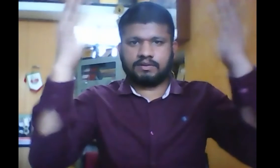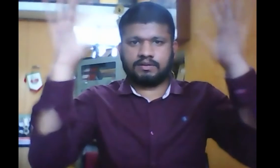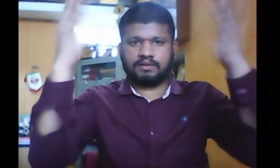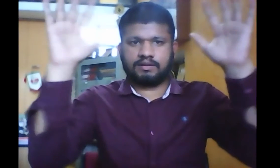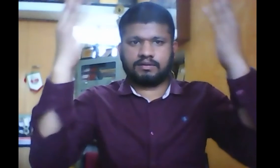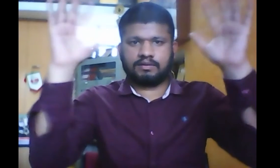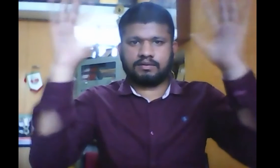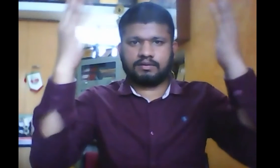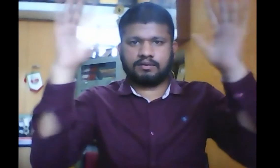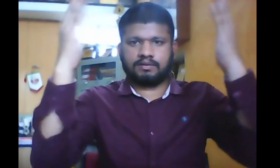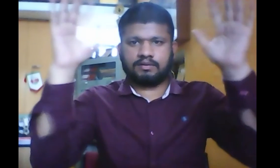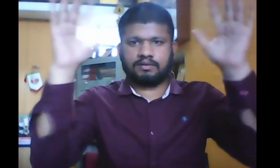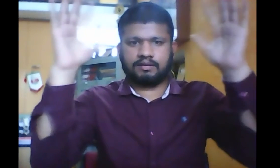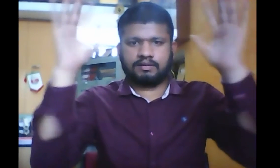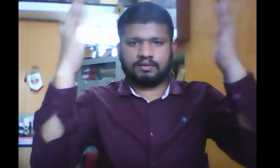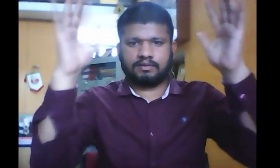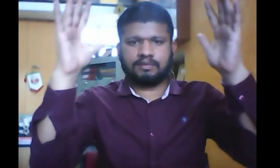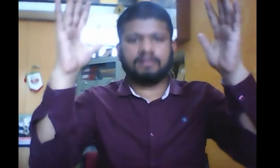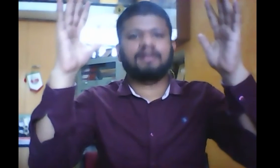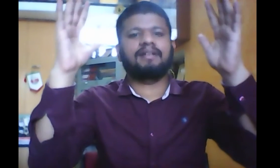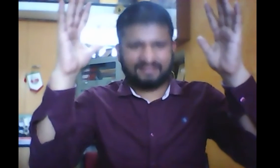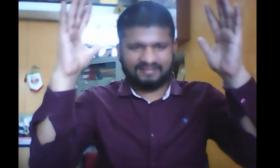clapping. A visual clap.